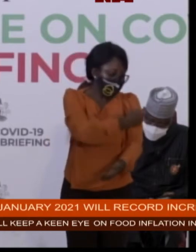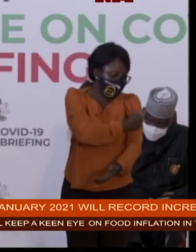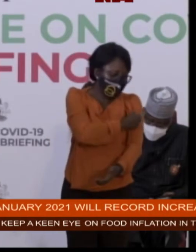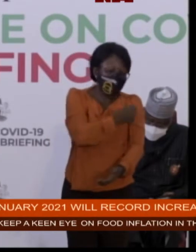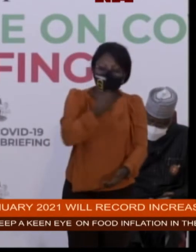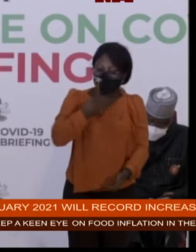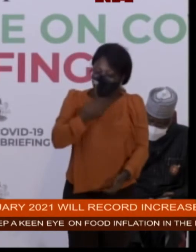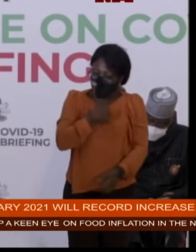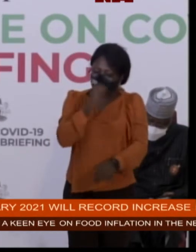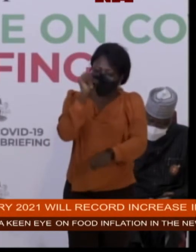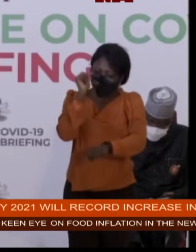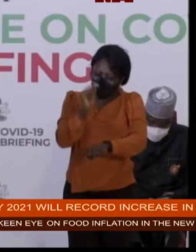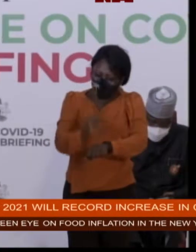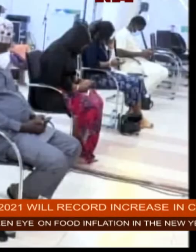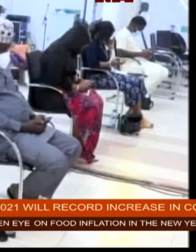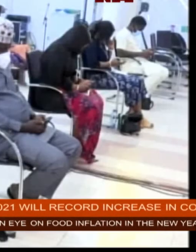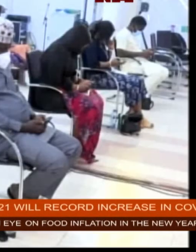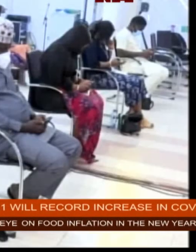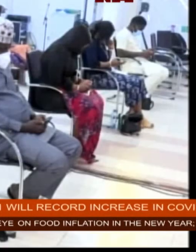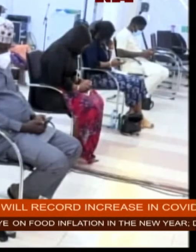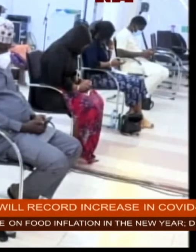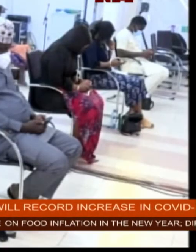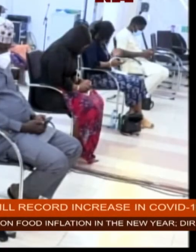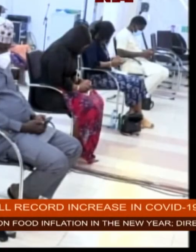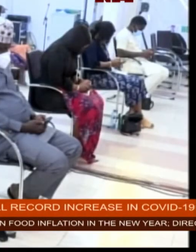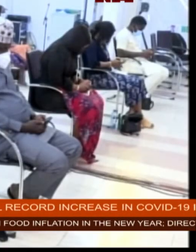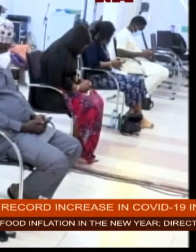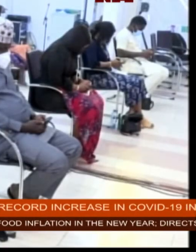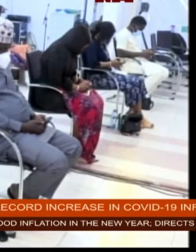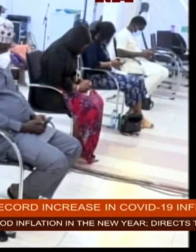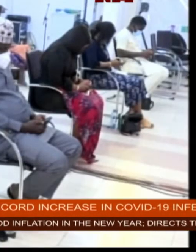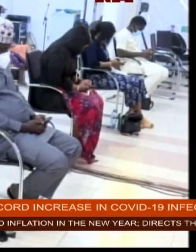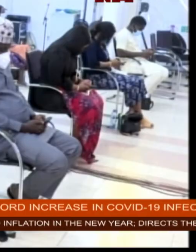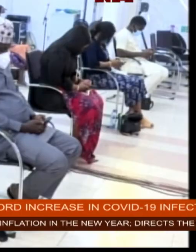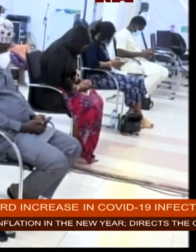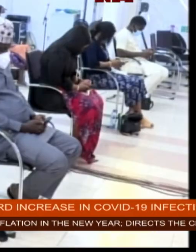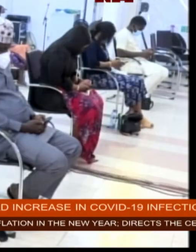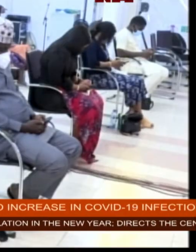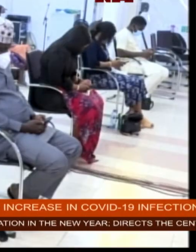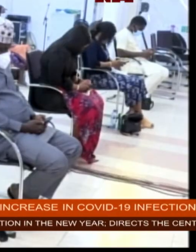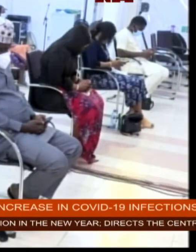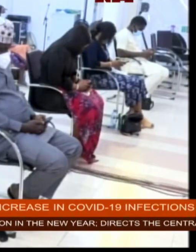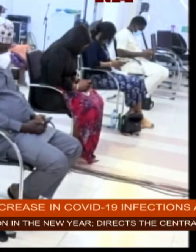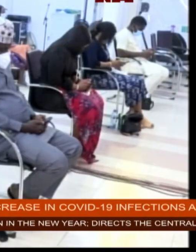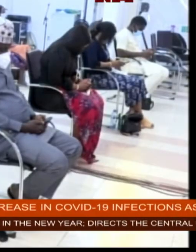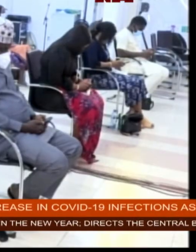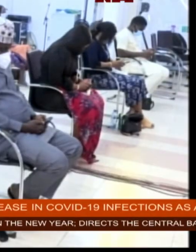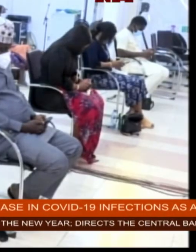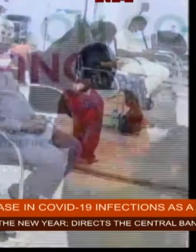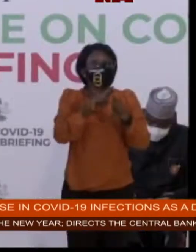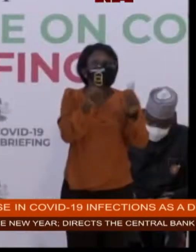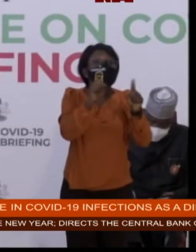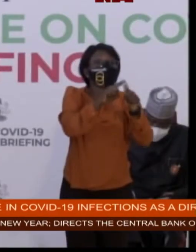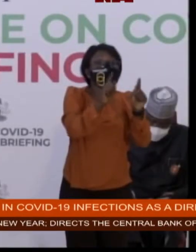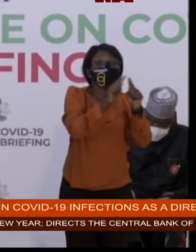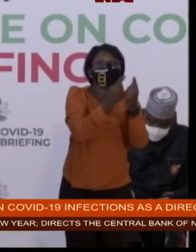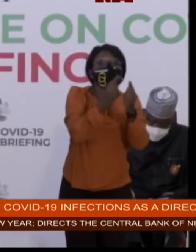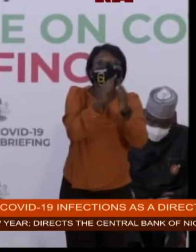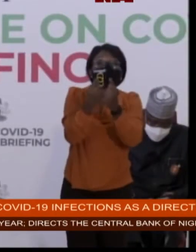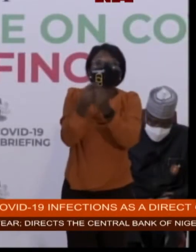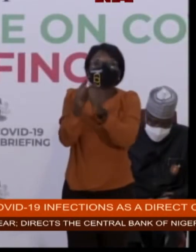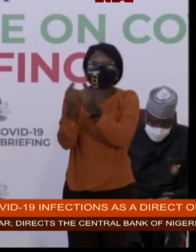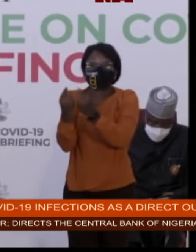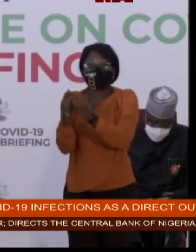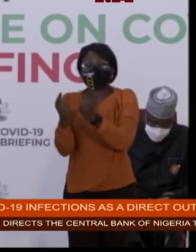working with all relevant agencies. You mentioned the COVAX group, which